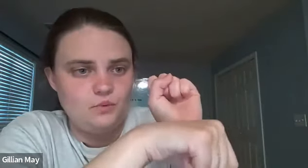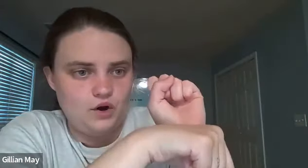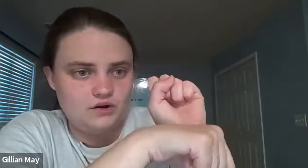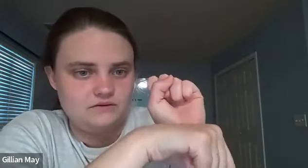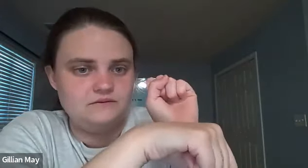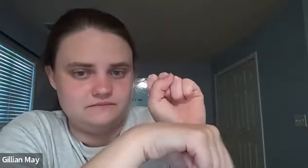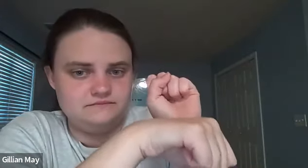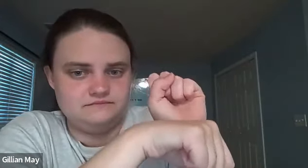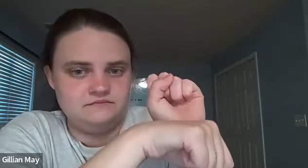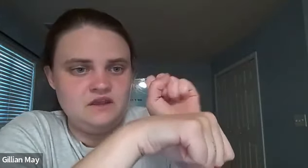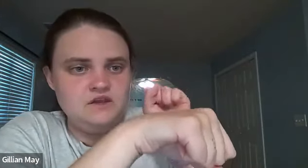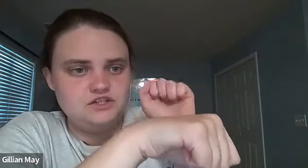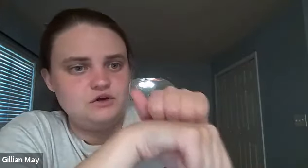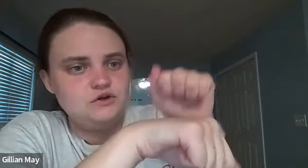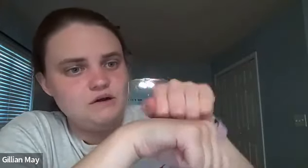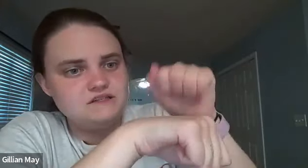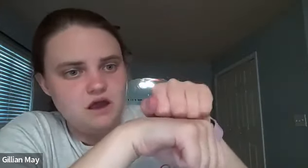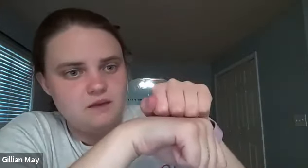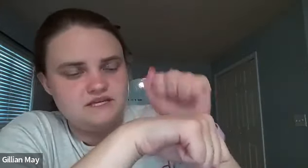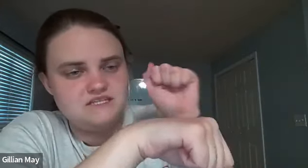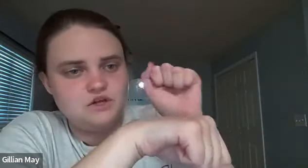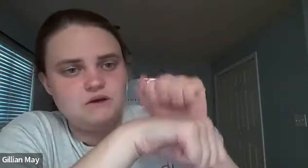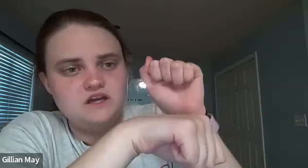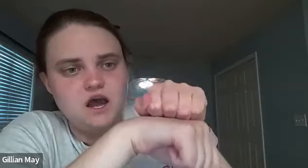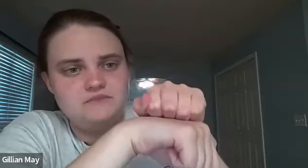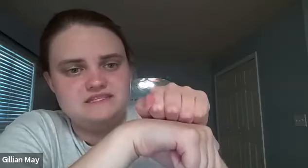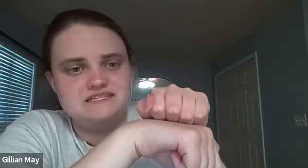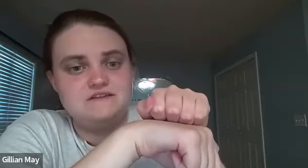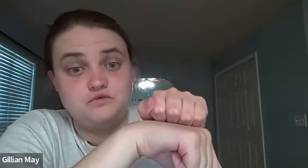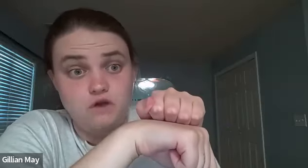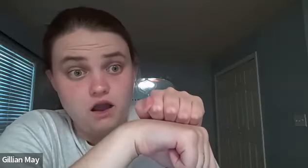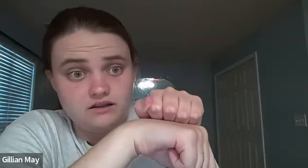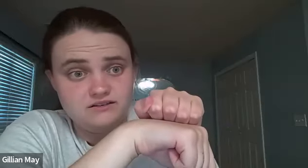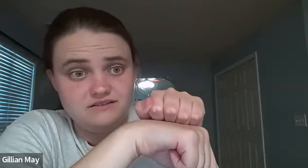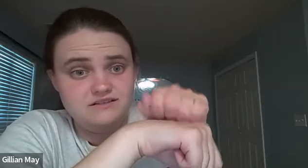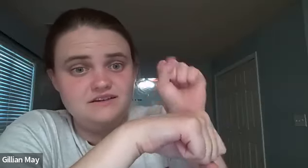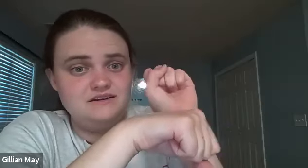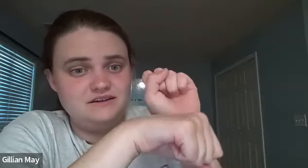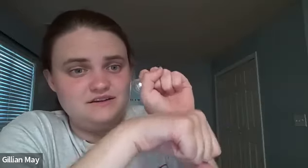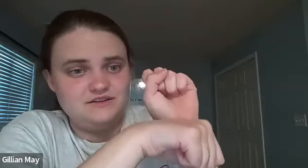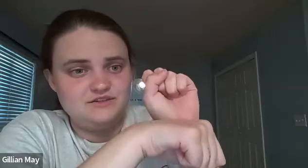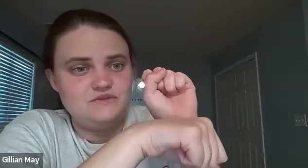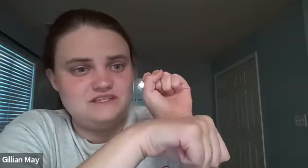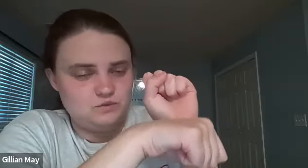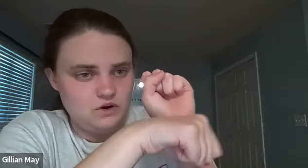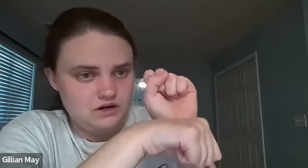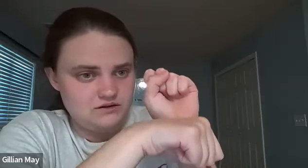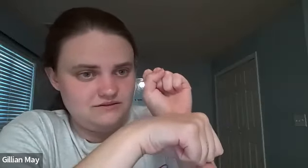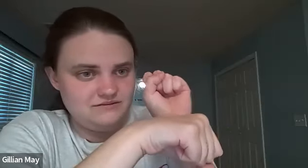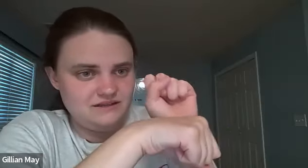work. So you don't go on top because if you go on top, that's the sign for rock. So this is work.